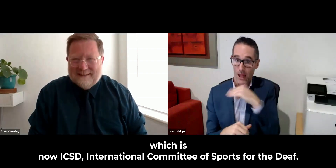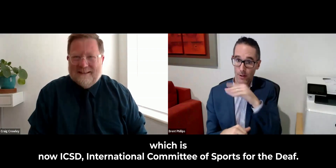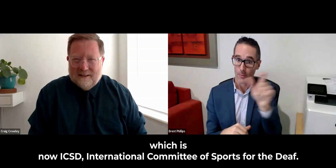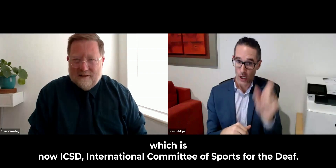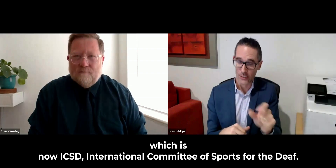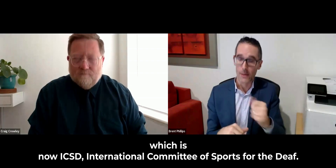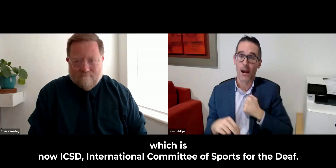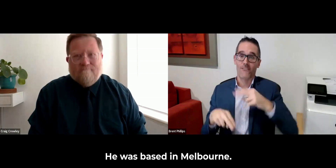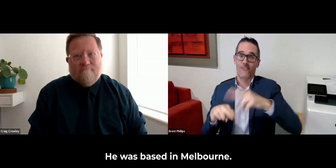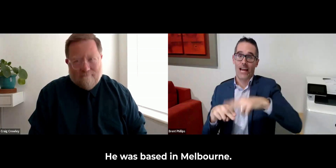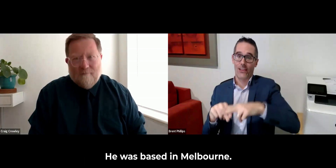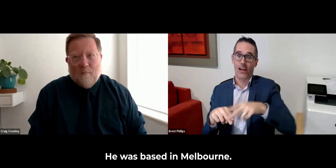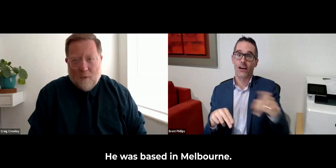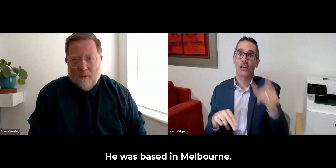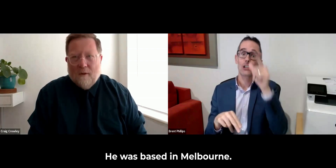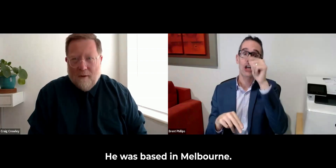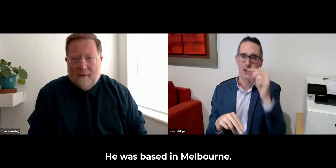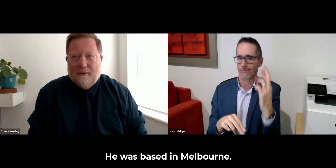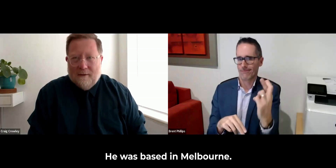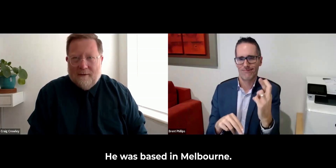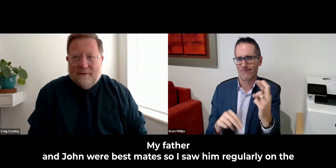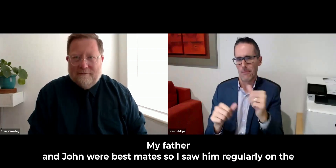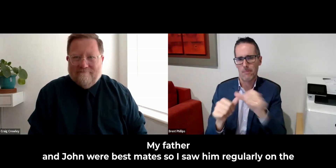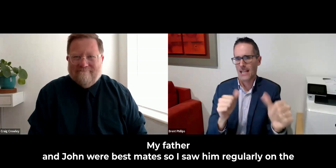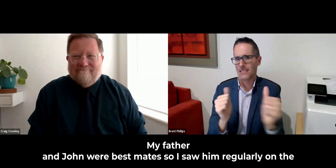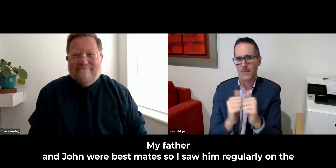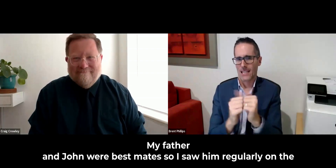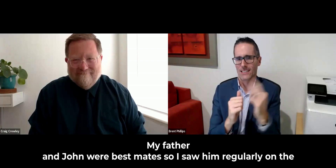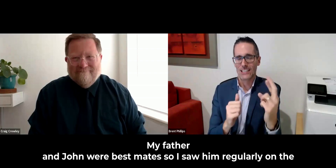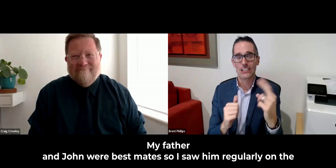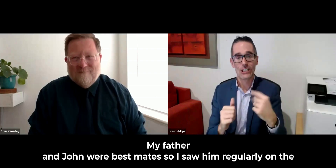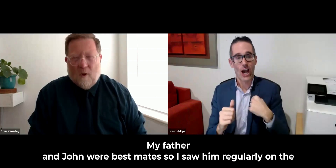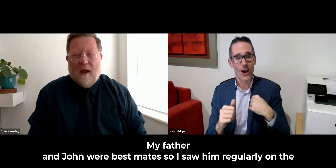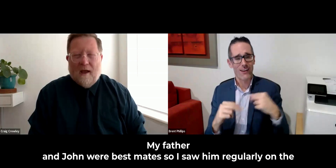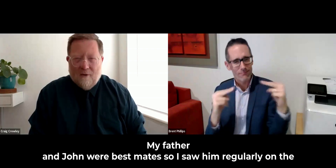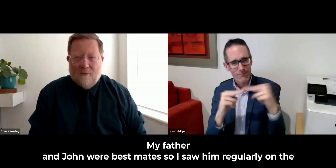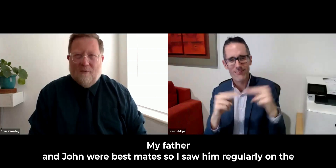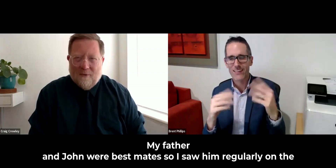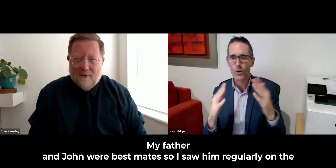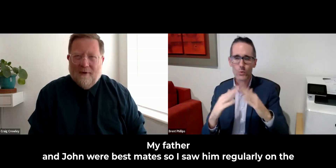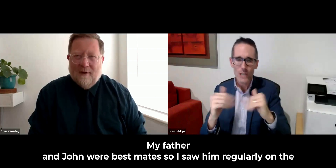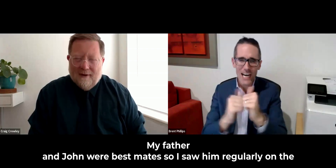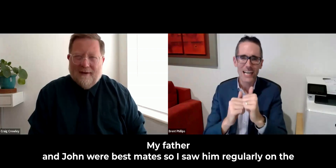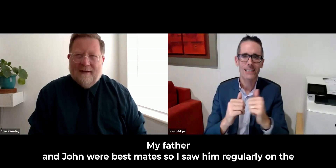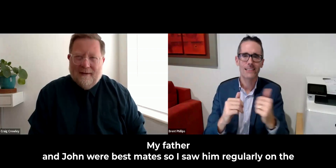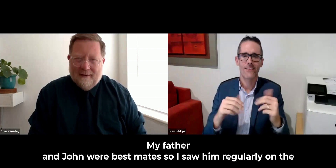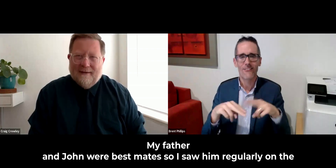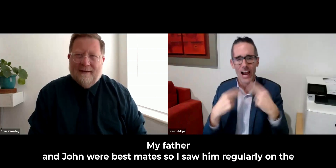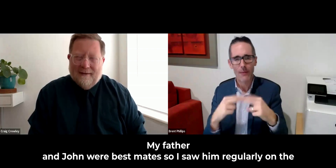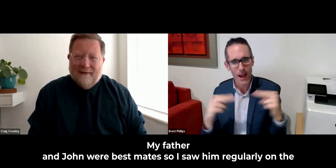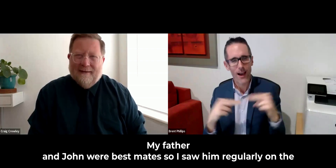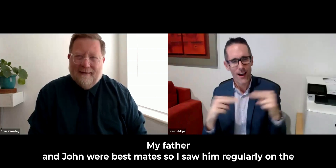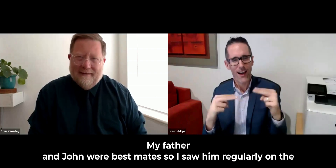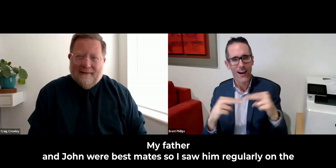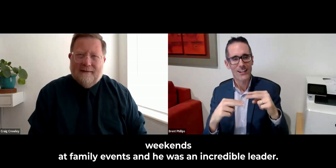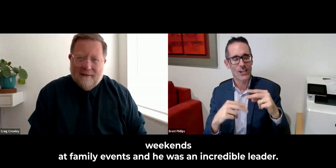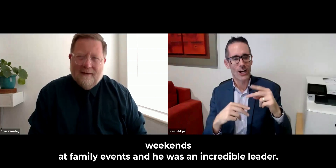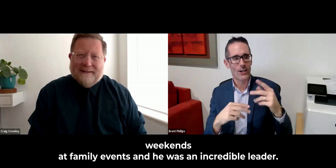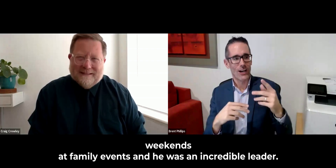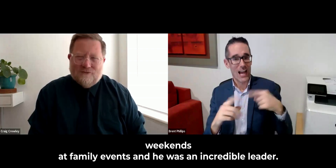Deaf. He was based in Melbourne. My father and John were best mates. So I saw him regularly on the weekends at